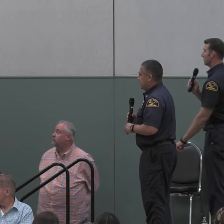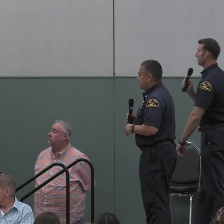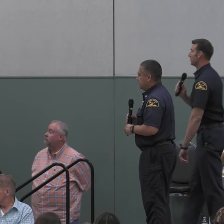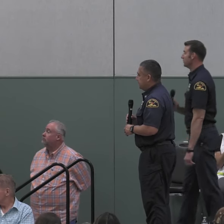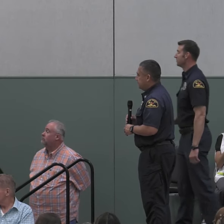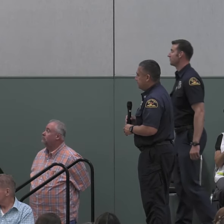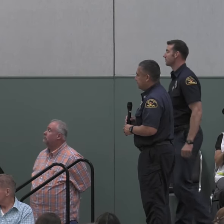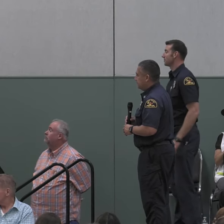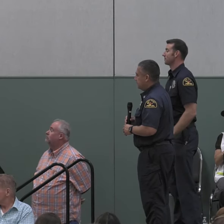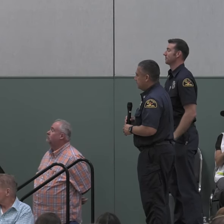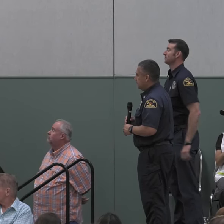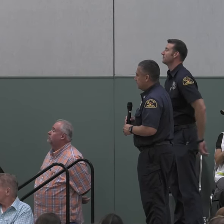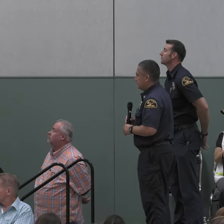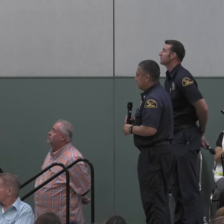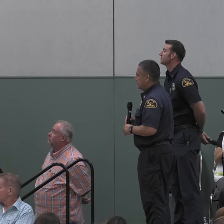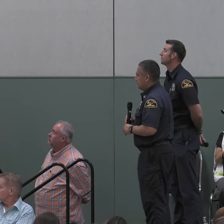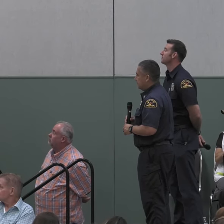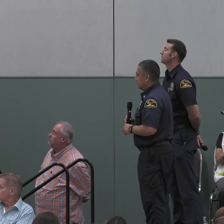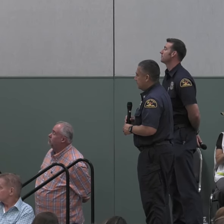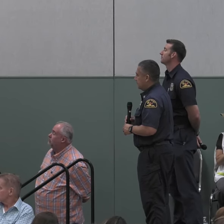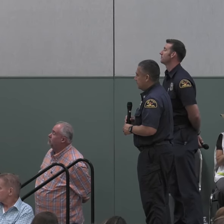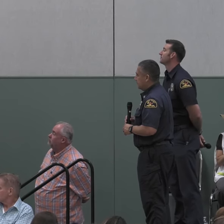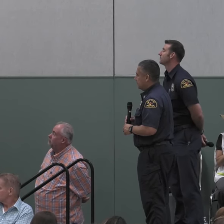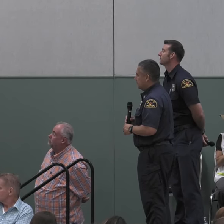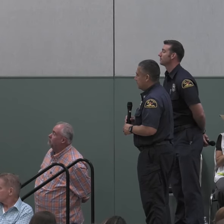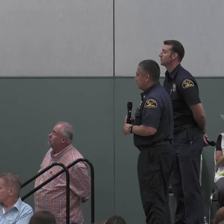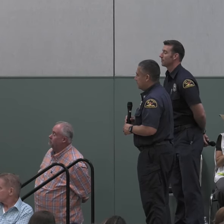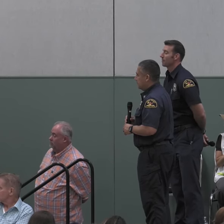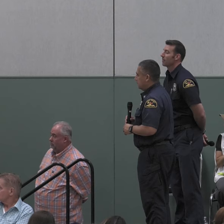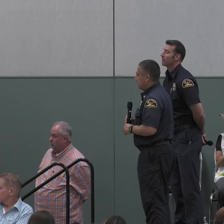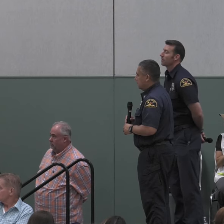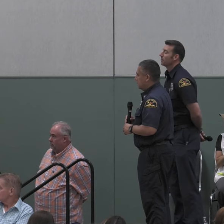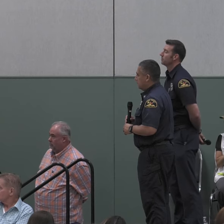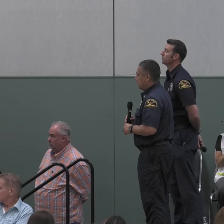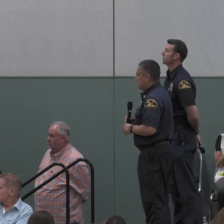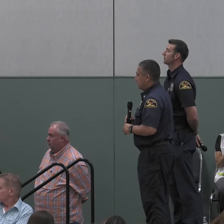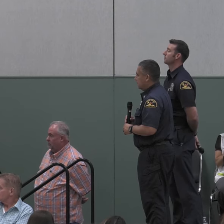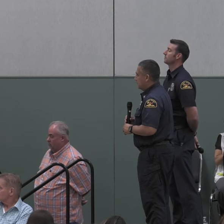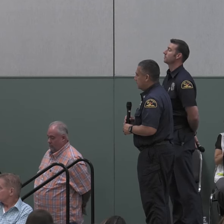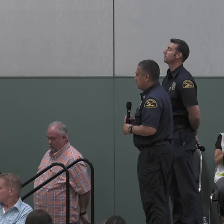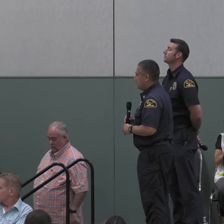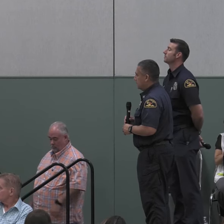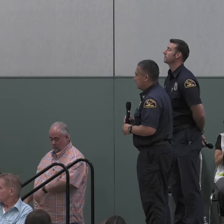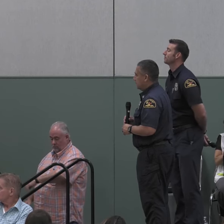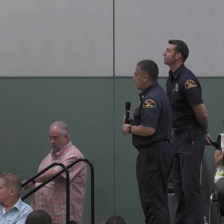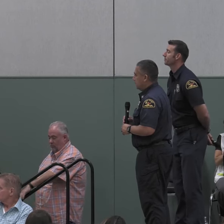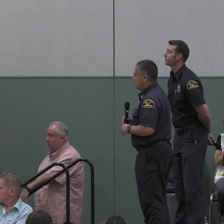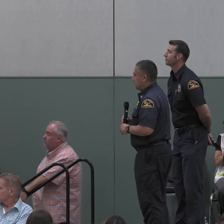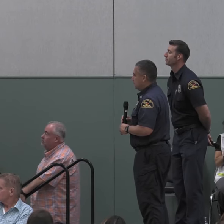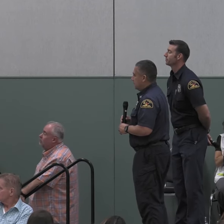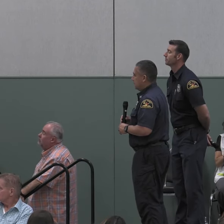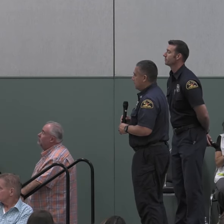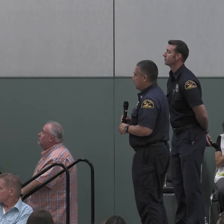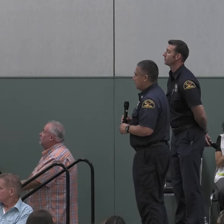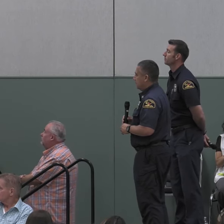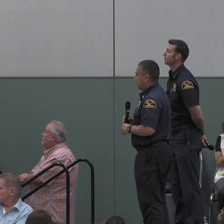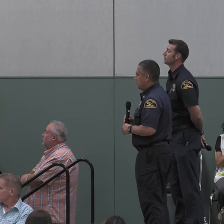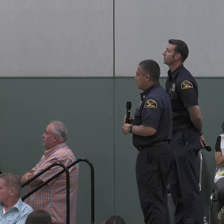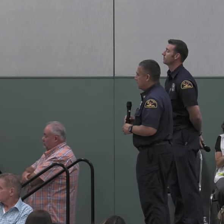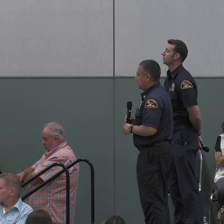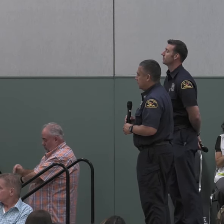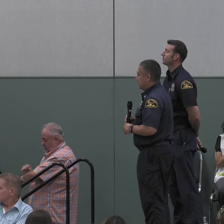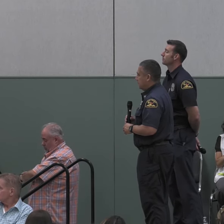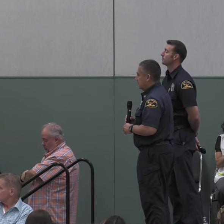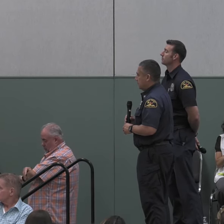Go ahead, sir. Okay. You remember back in May when the naval weapons were exploding and the explosives for like a whole day and a